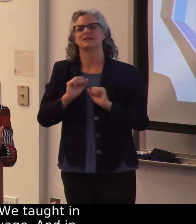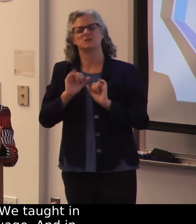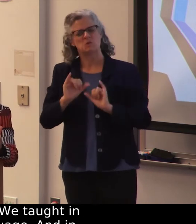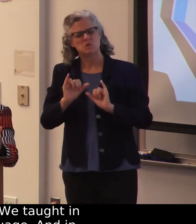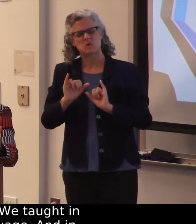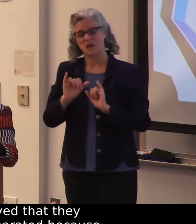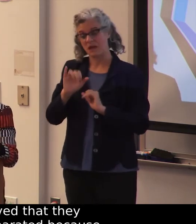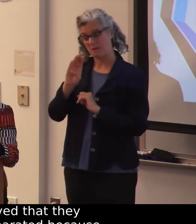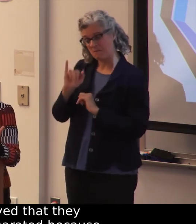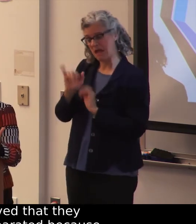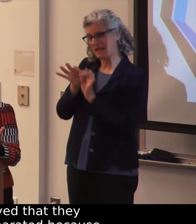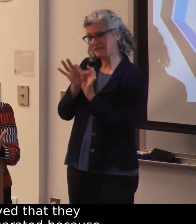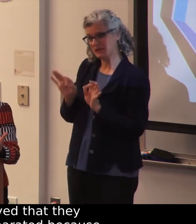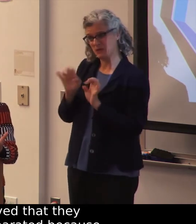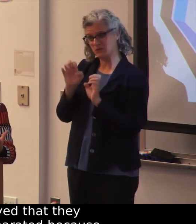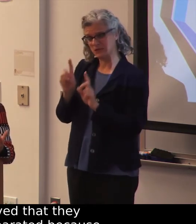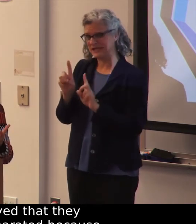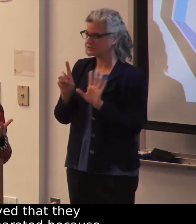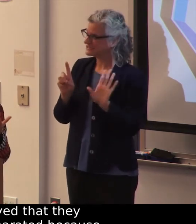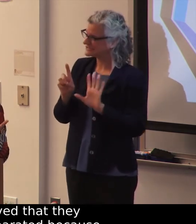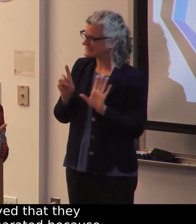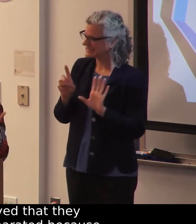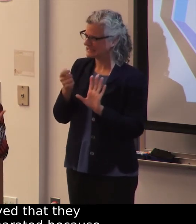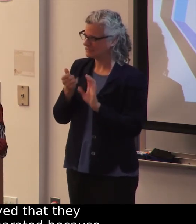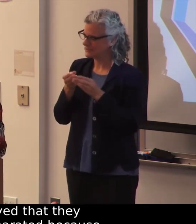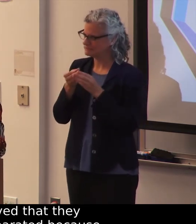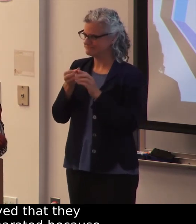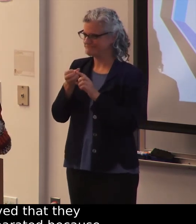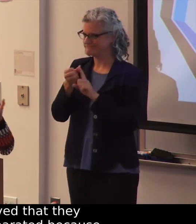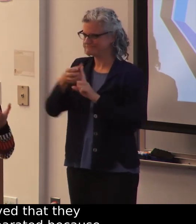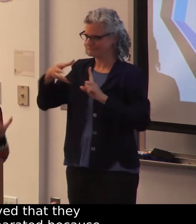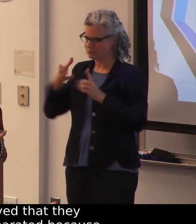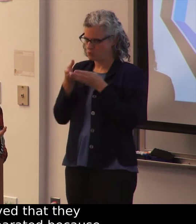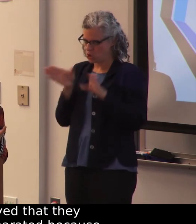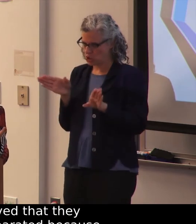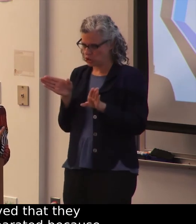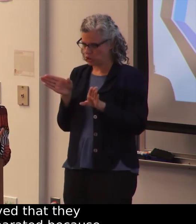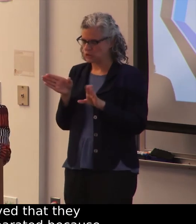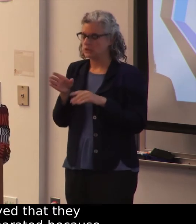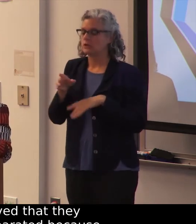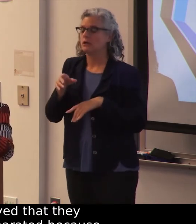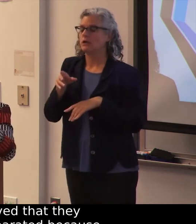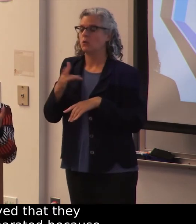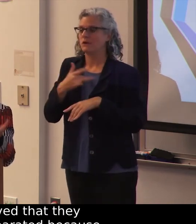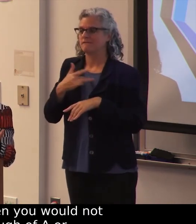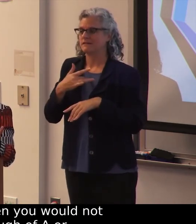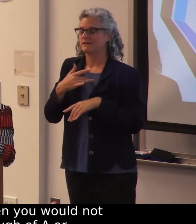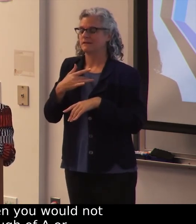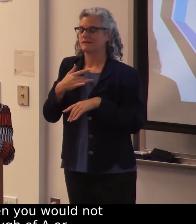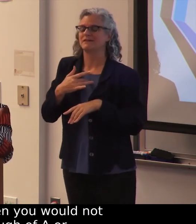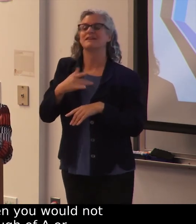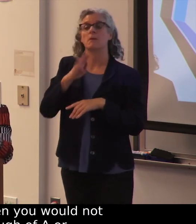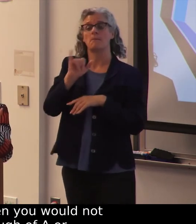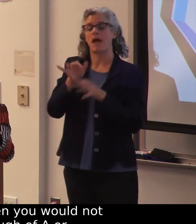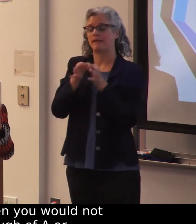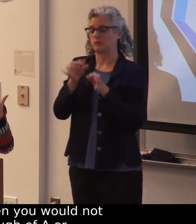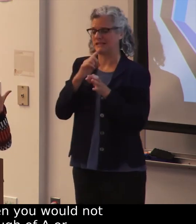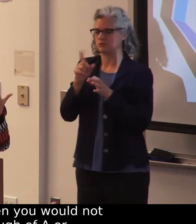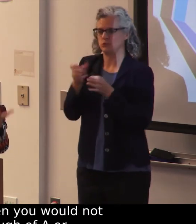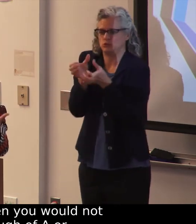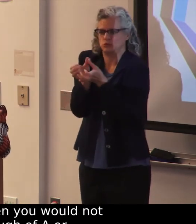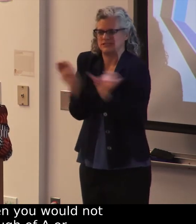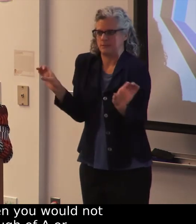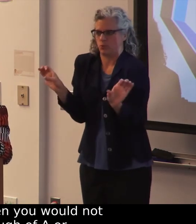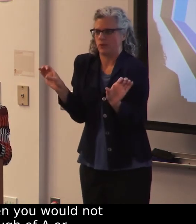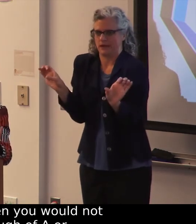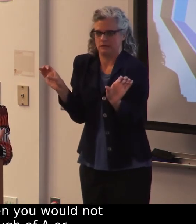in bilingual education, we also believed that they had to be separated, because if they were not separated, then you wouldn't get enough